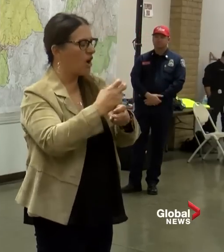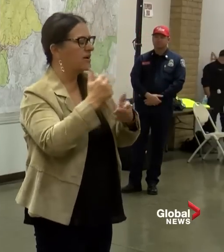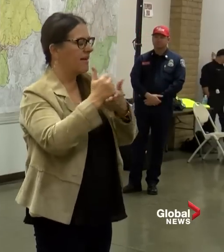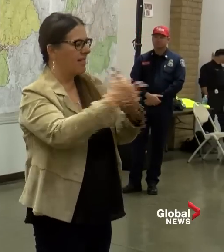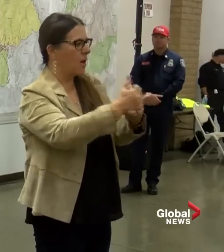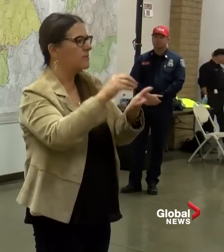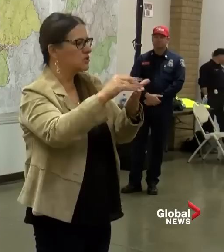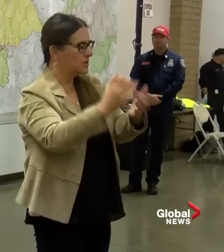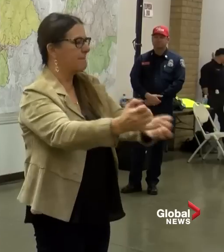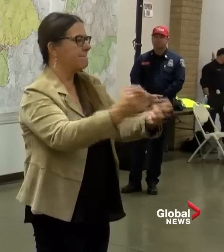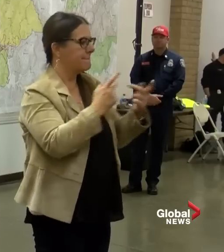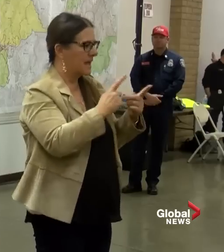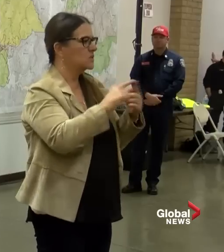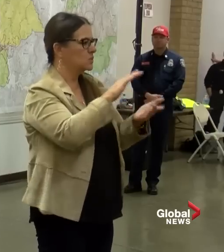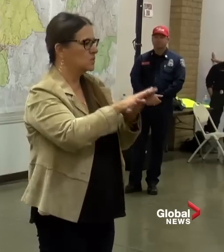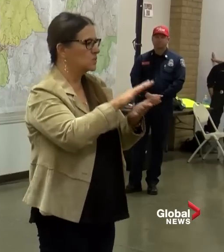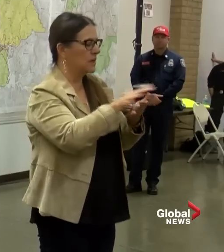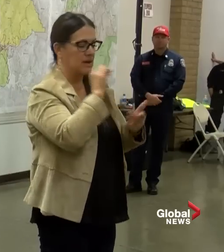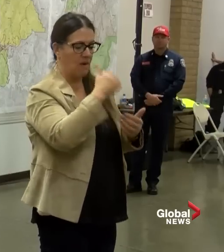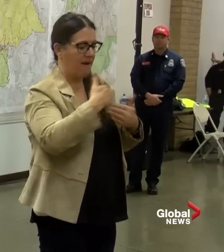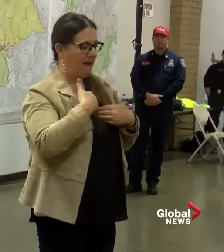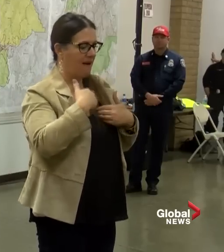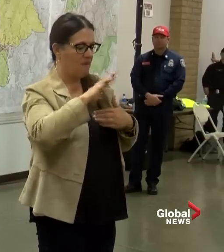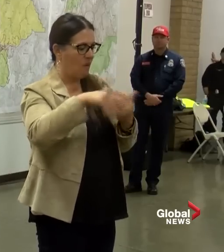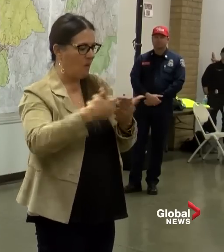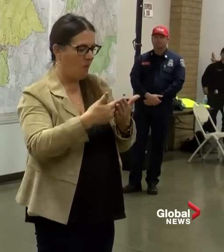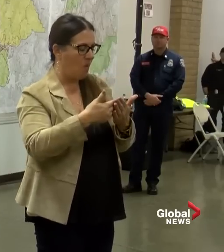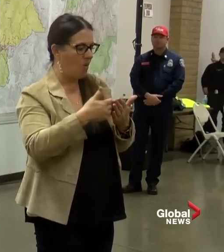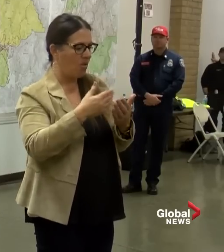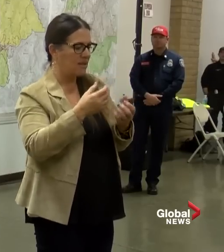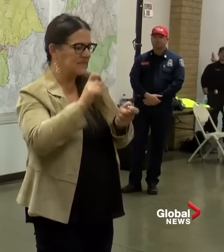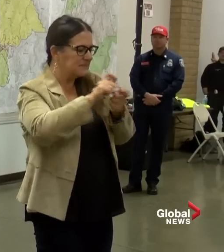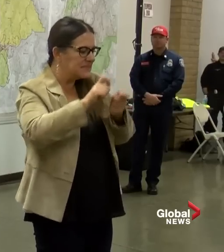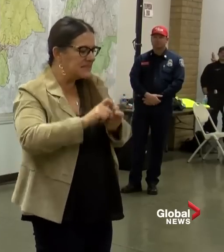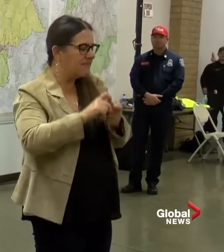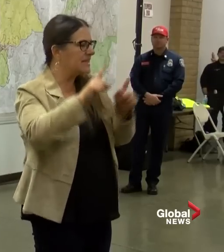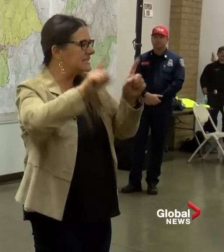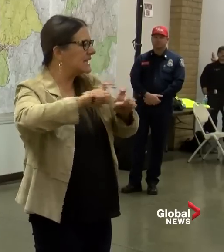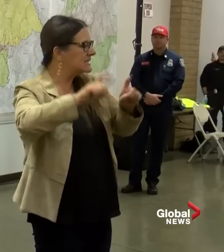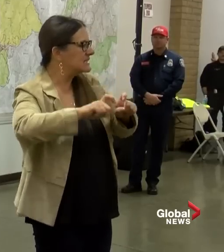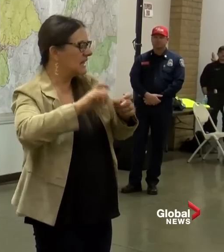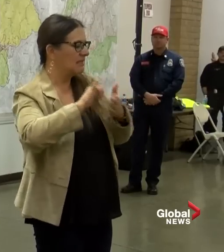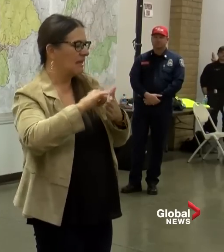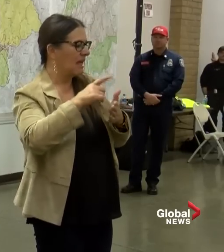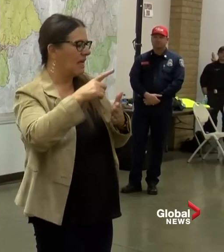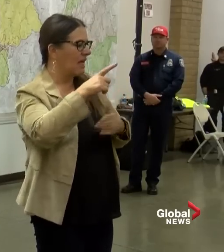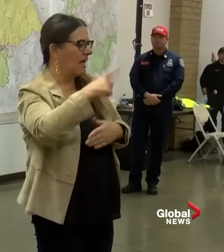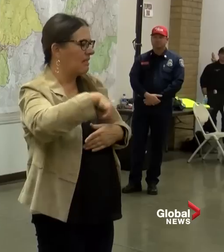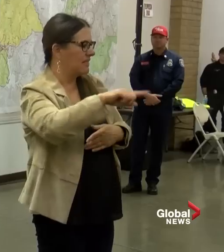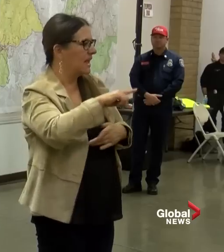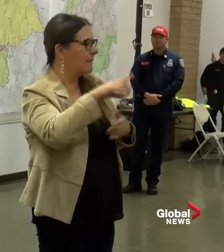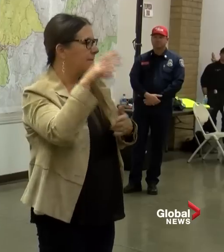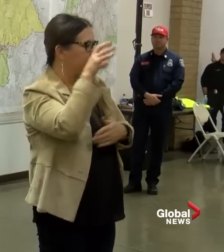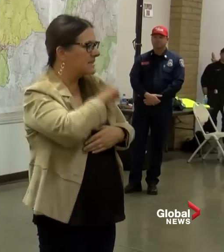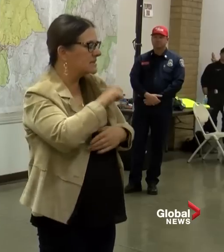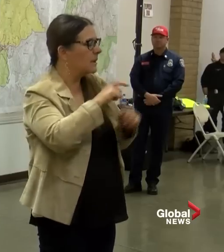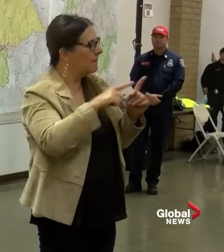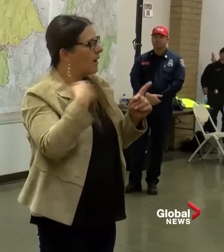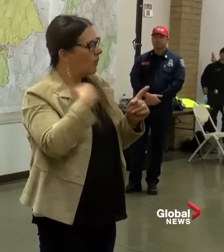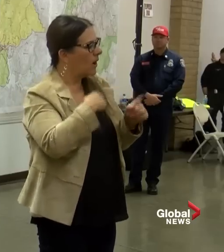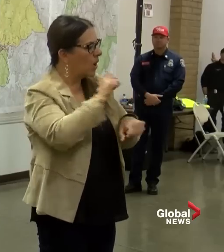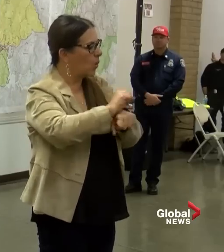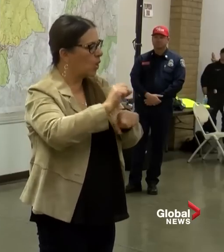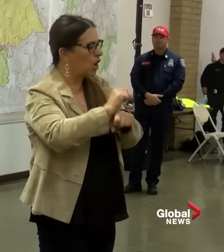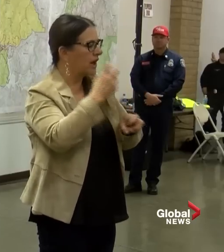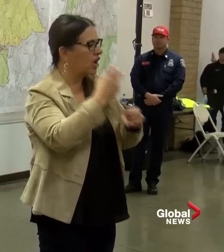school. I don't have information in front of me to be able to respond to specific testing that might have been missed, but we are working very closely